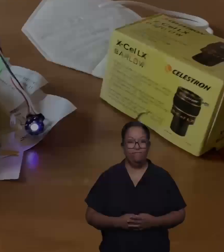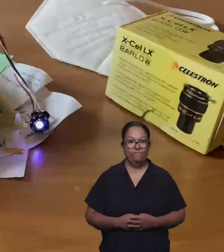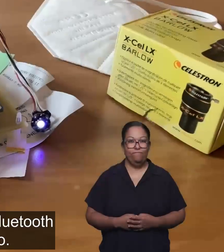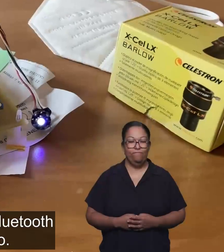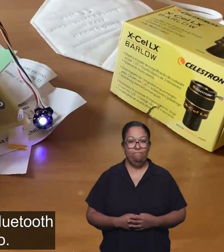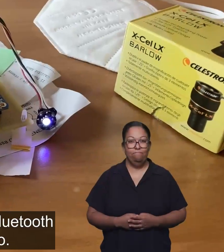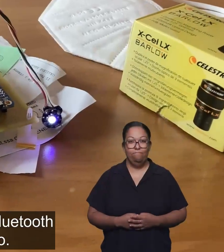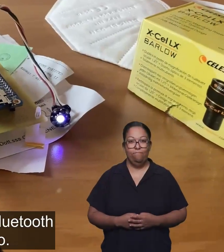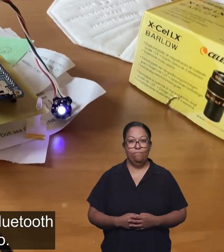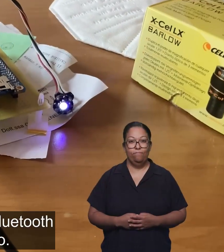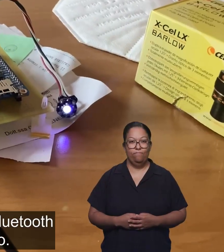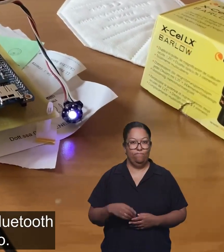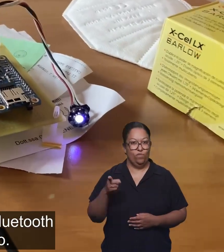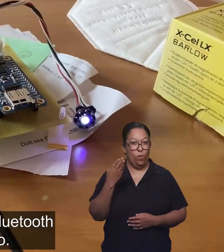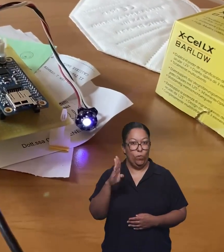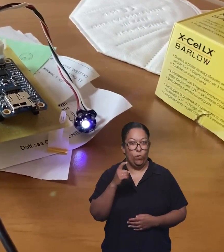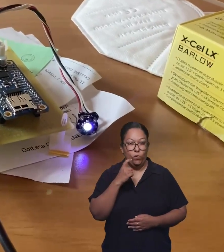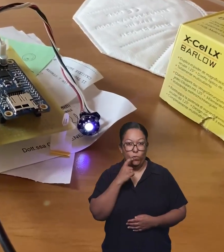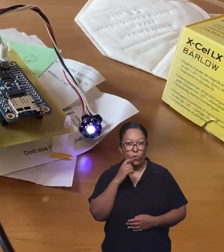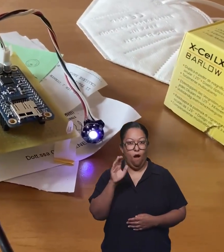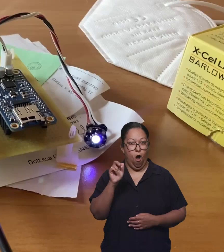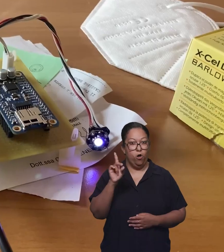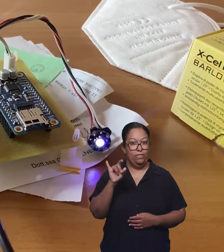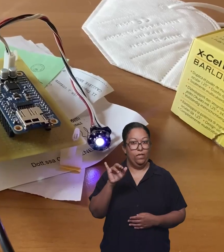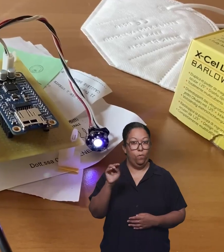Turn on the Bluetooth Arduino.